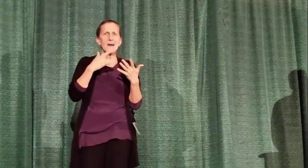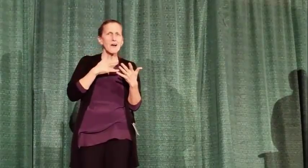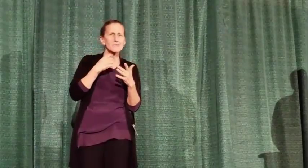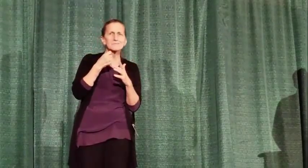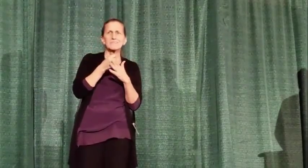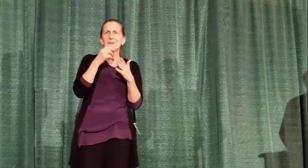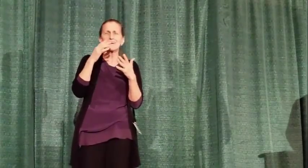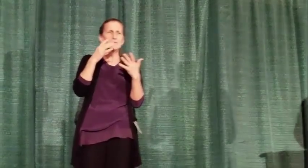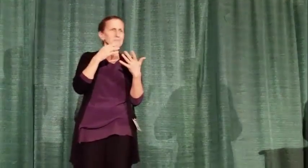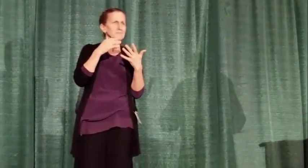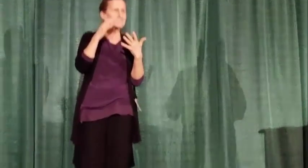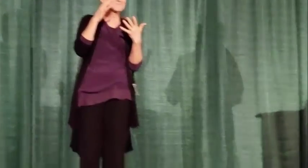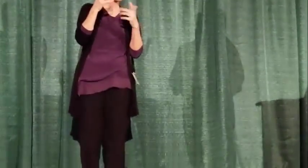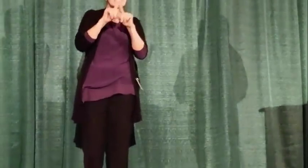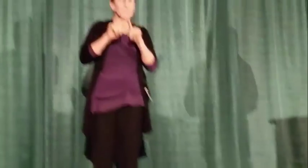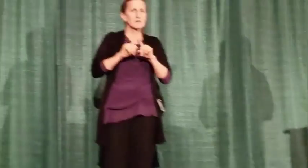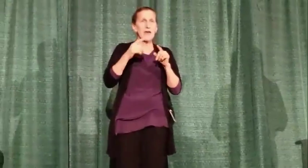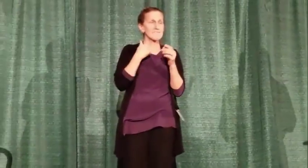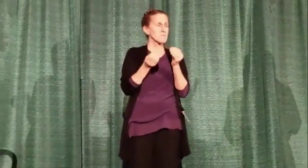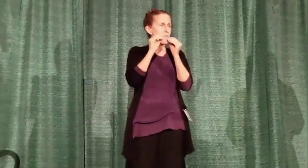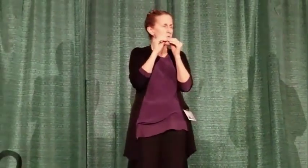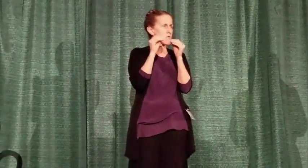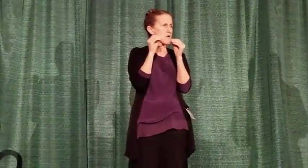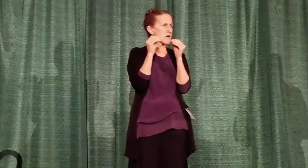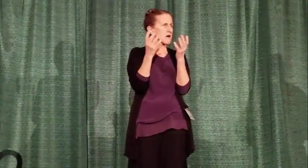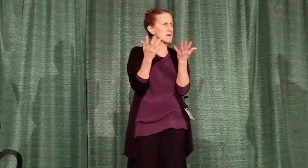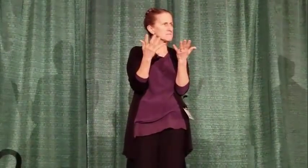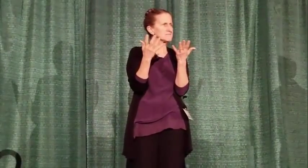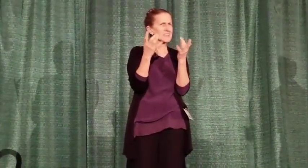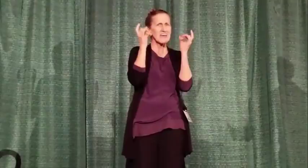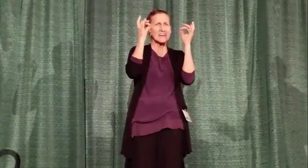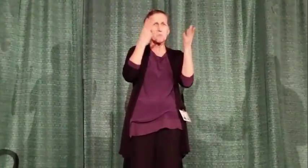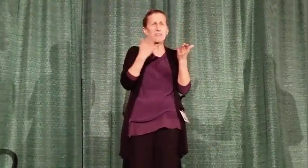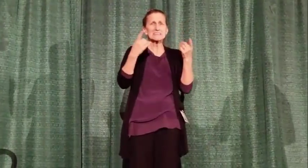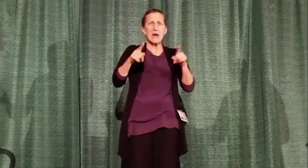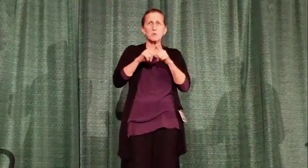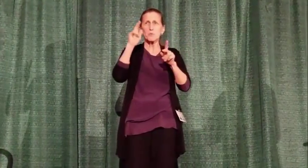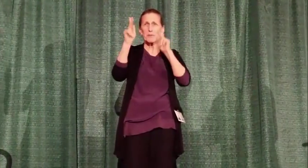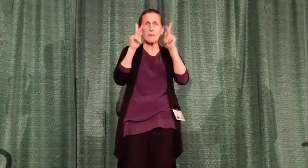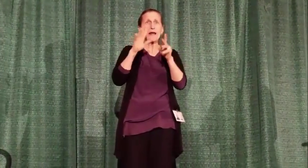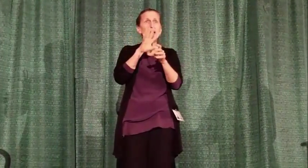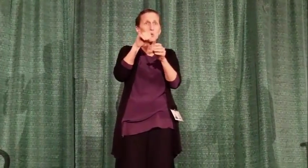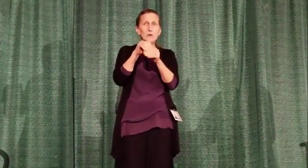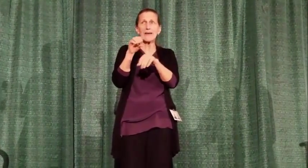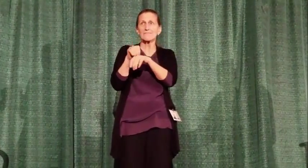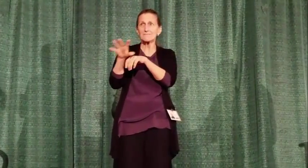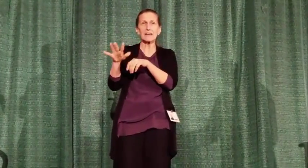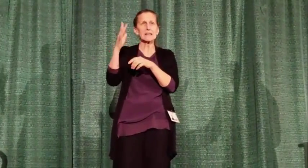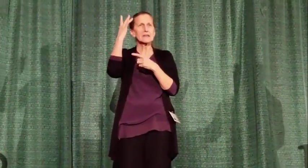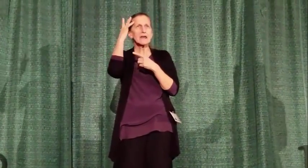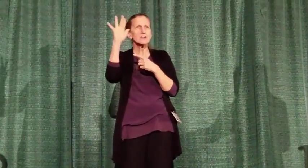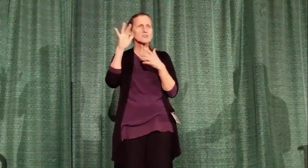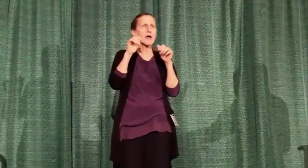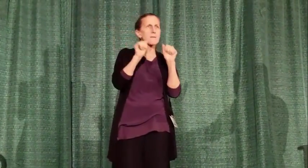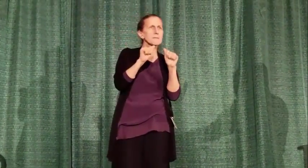are up. And you have more of these horrible things happening to people, including affecting their intelligence and the ability